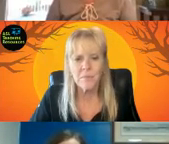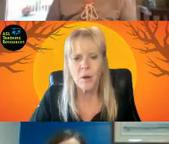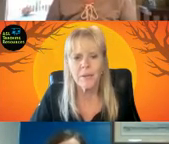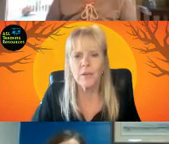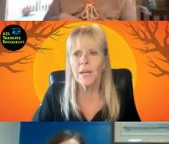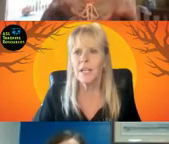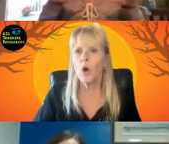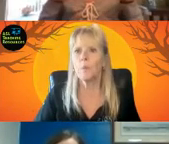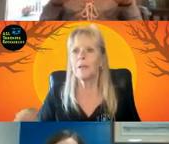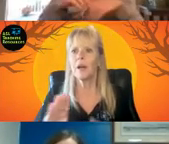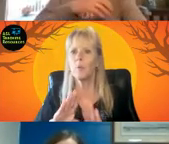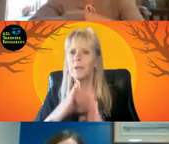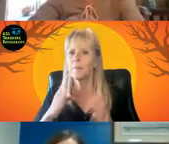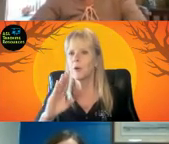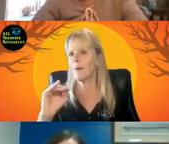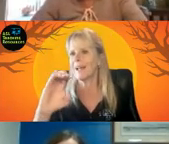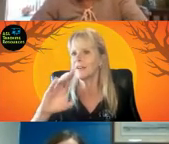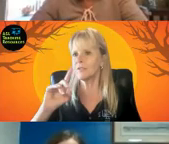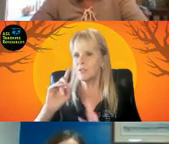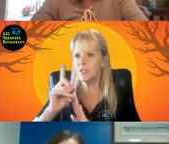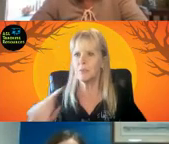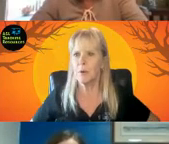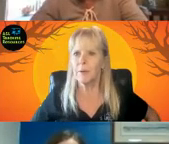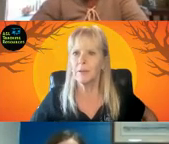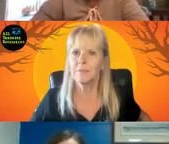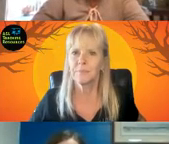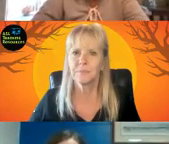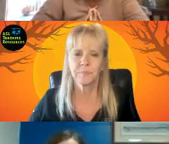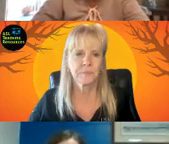So take a moment and go ahead and open up your mic.